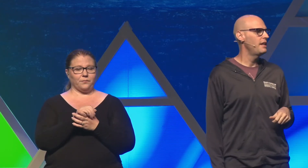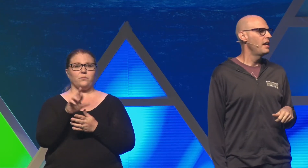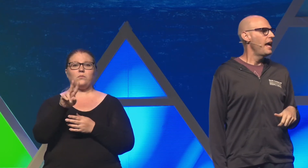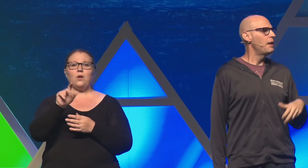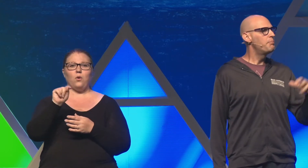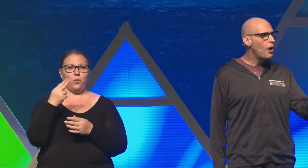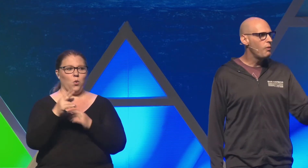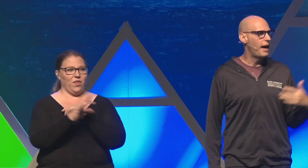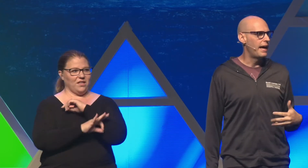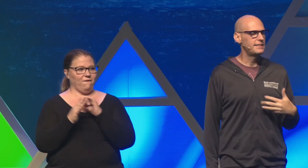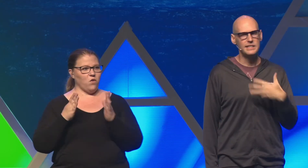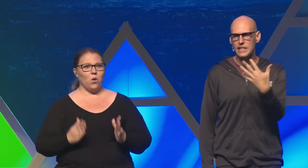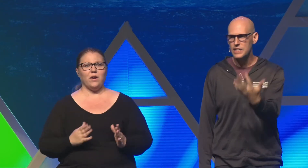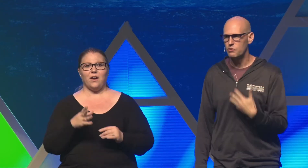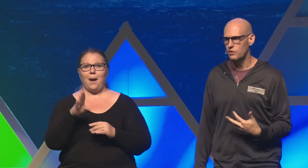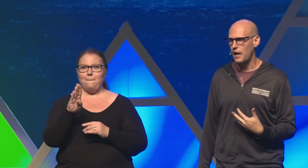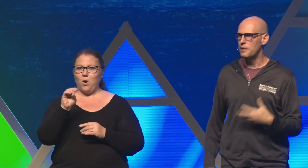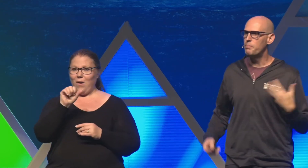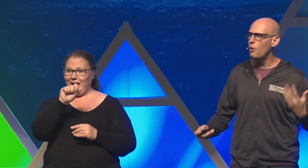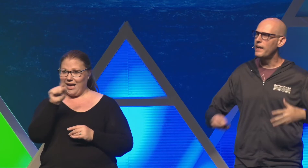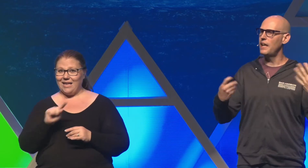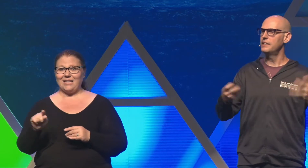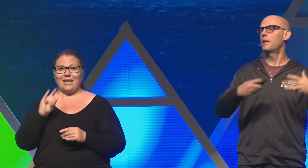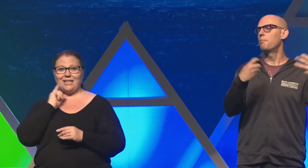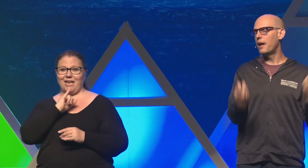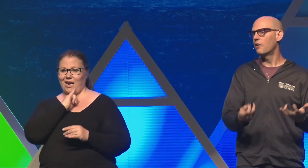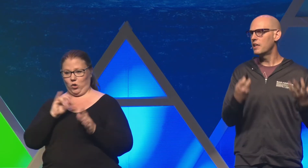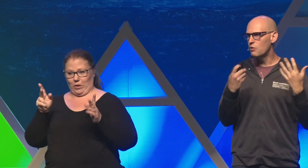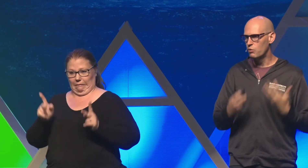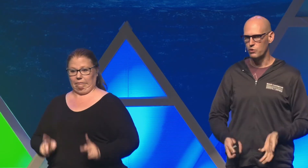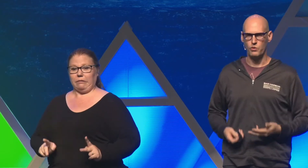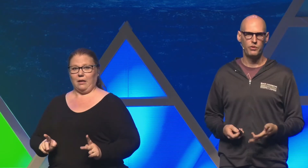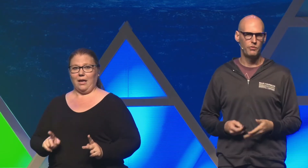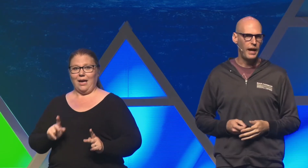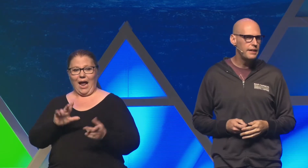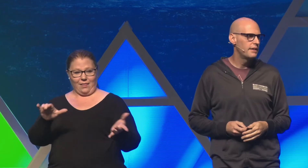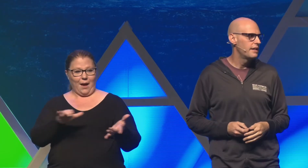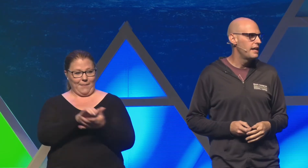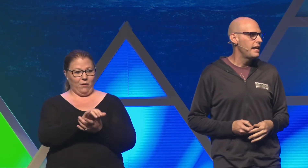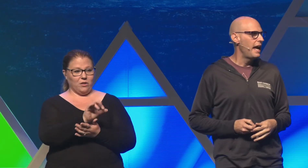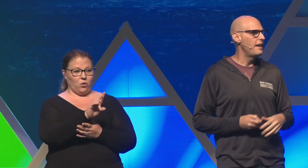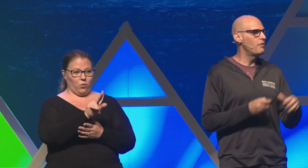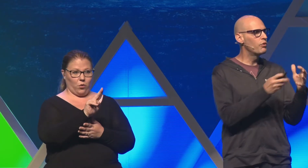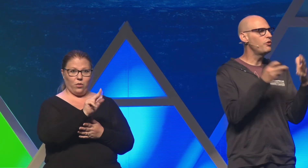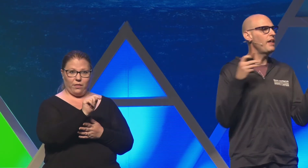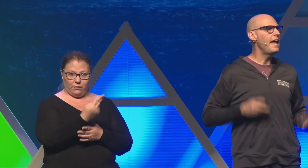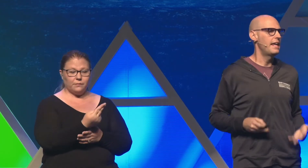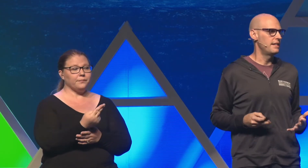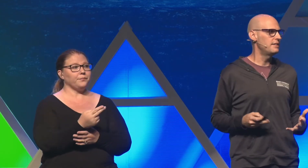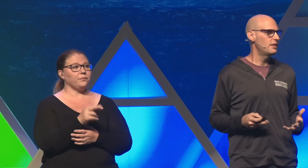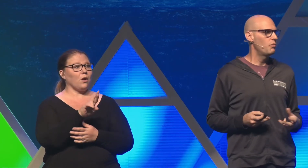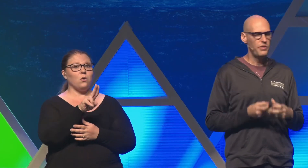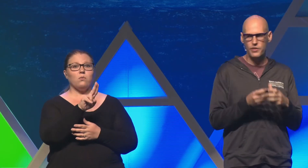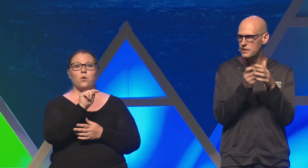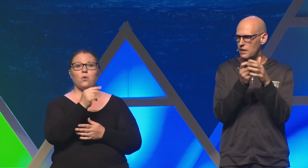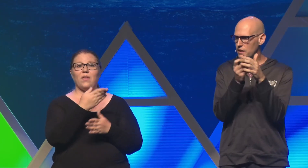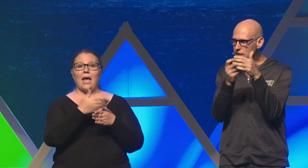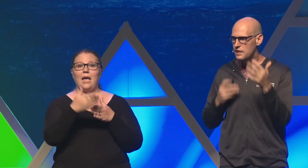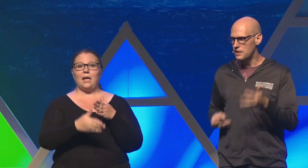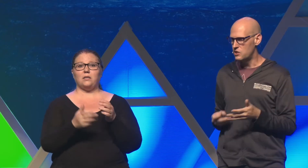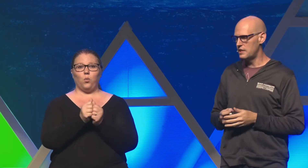person. And Boaz is an Israelite. And Boaz ends up marrying Ruth, right? And Ruth ends with